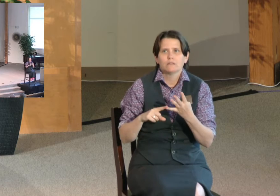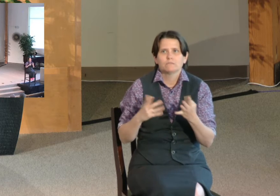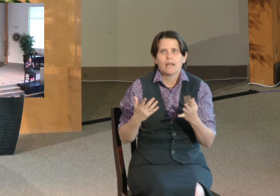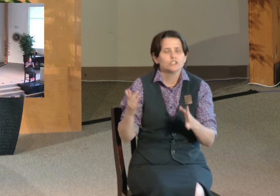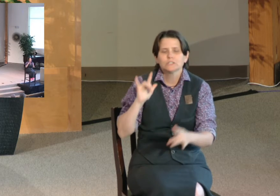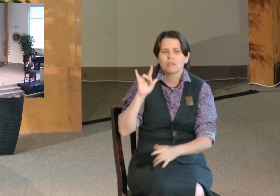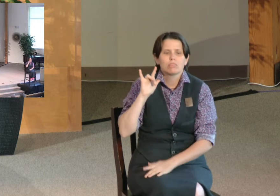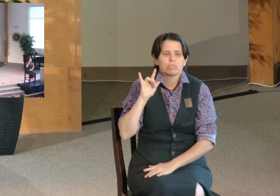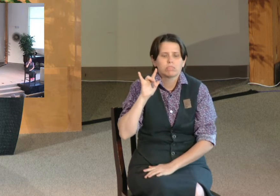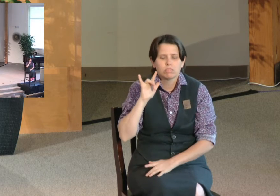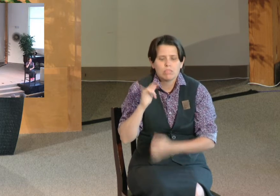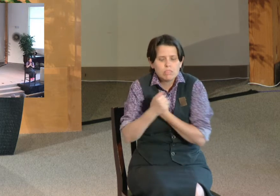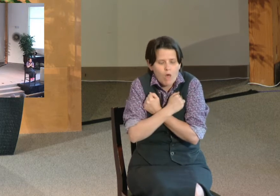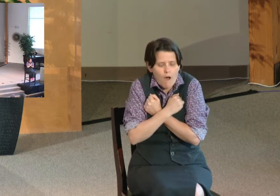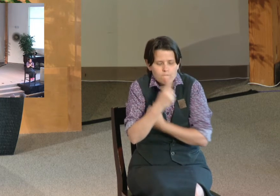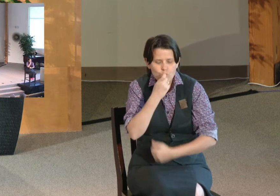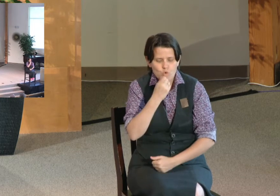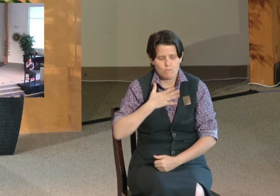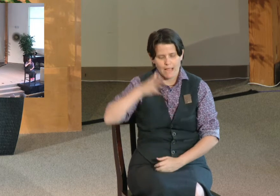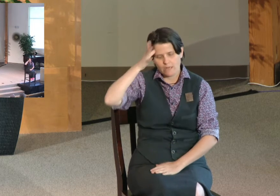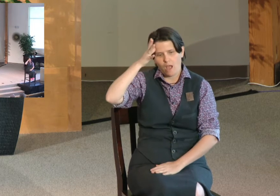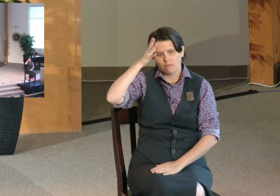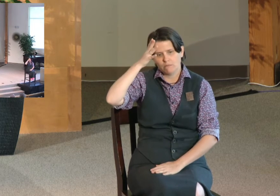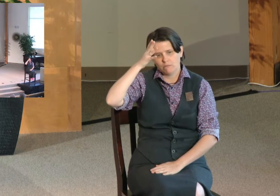him on the next side.